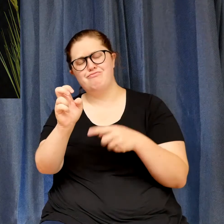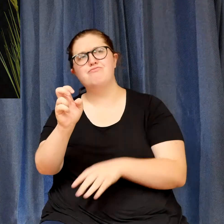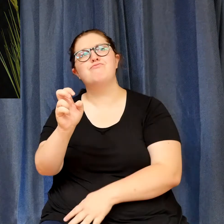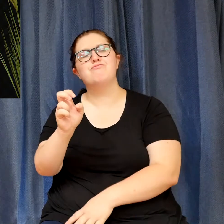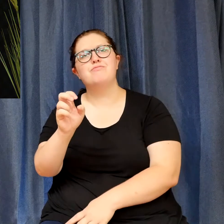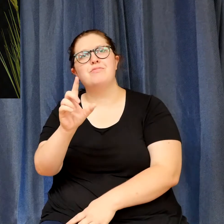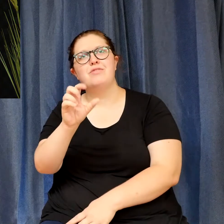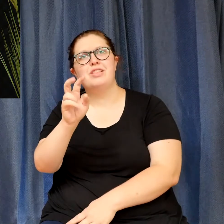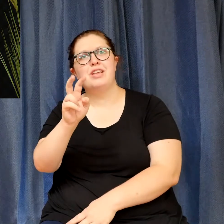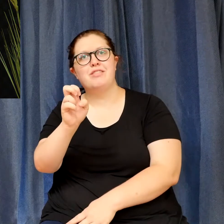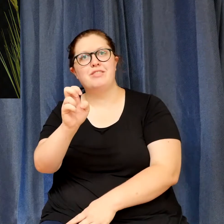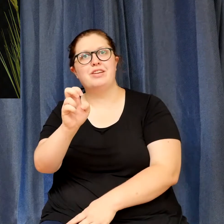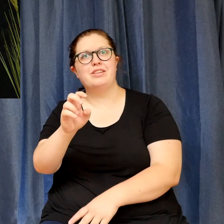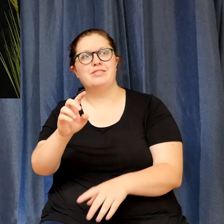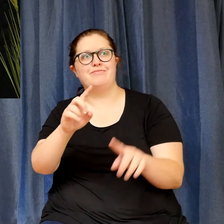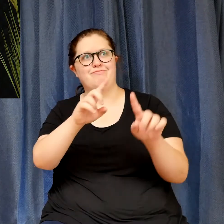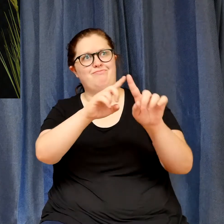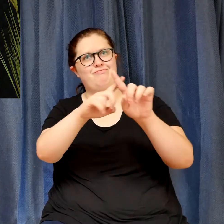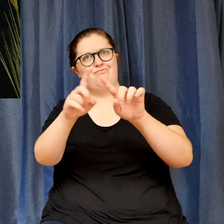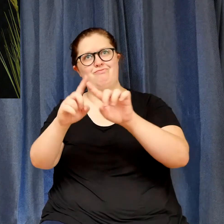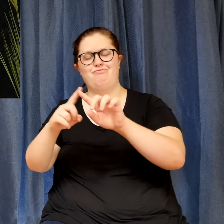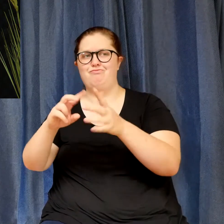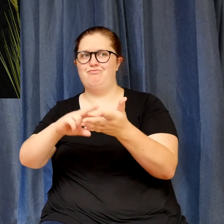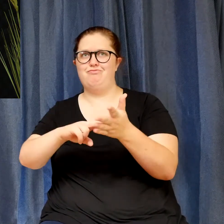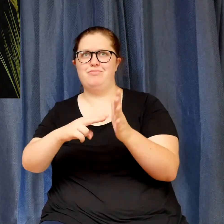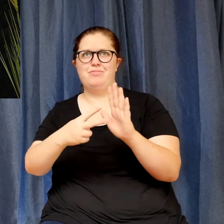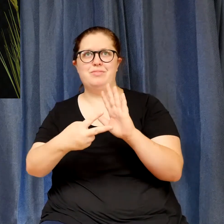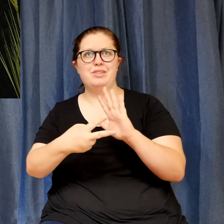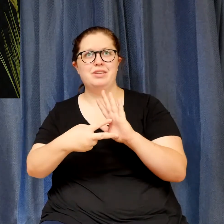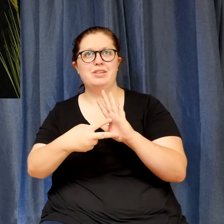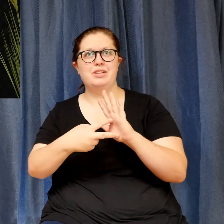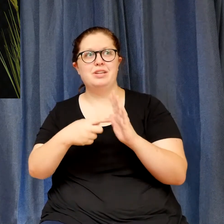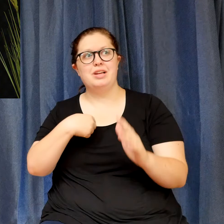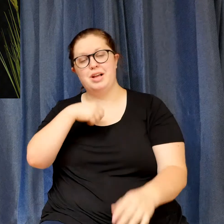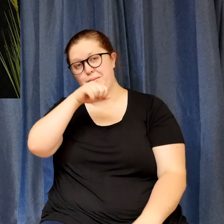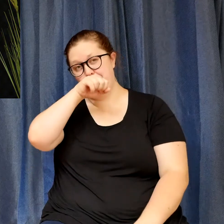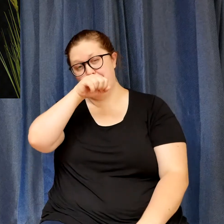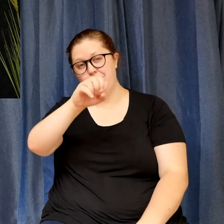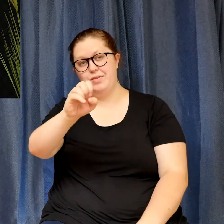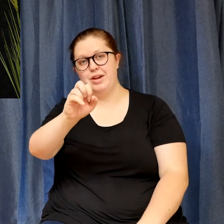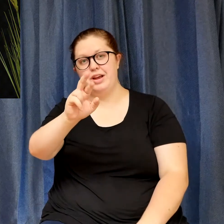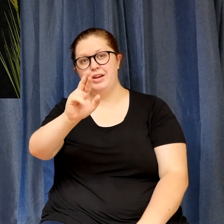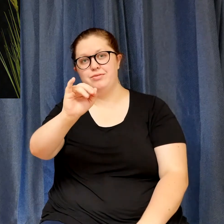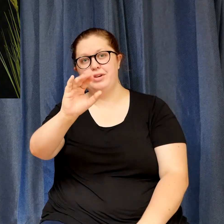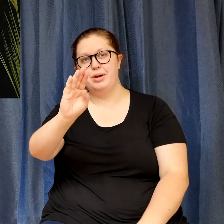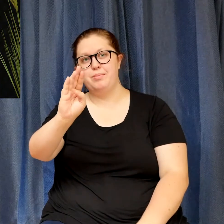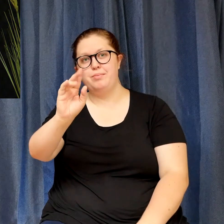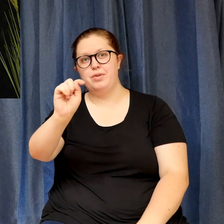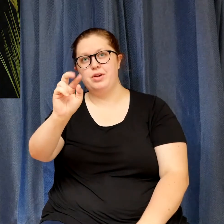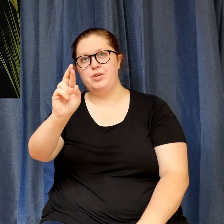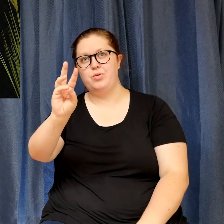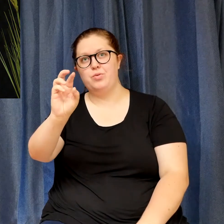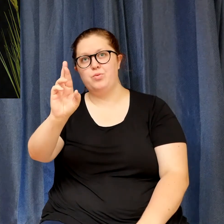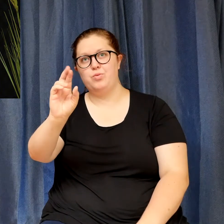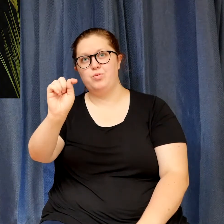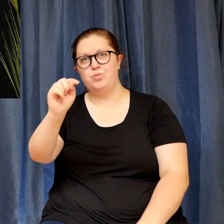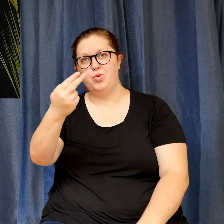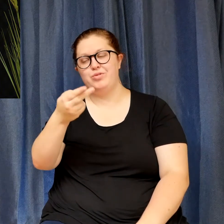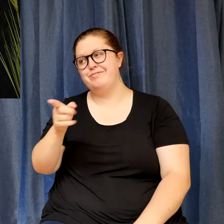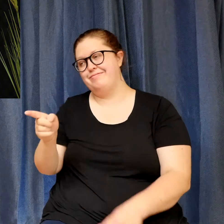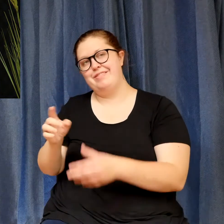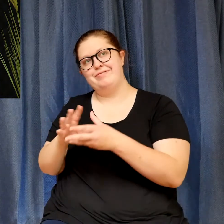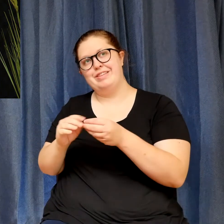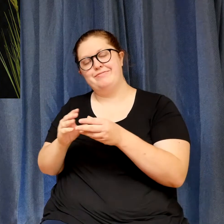love has a lot of definitions, to be sure. But I loved what Eric Butterworth said. He said, love is